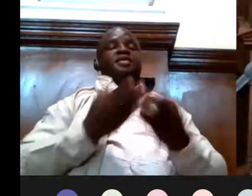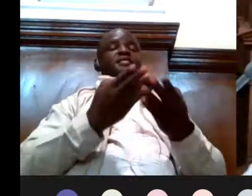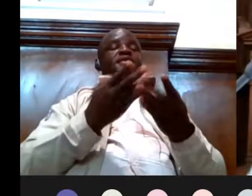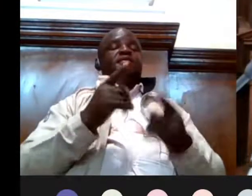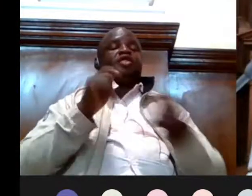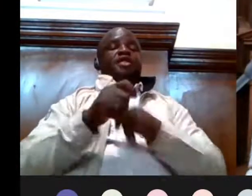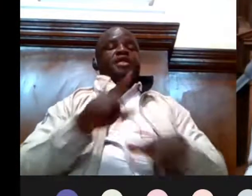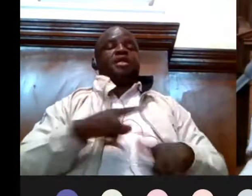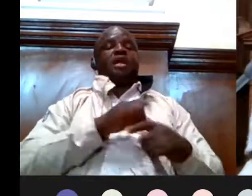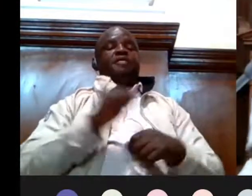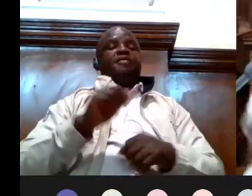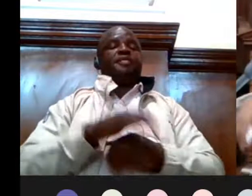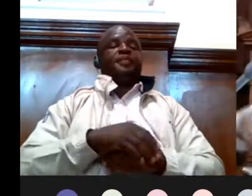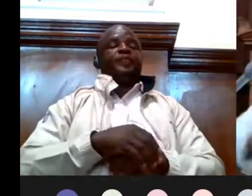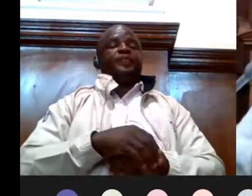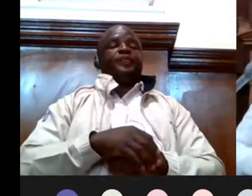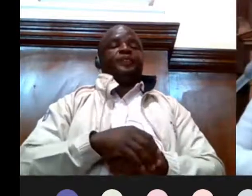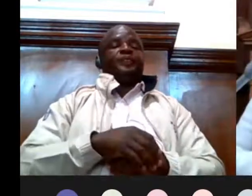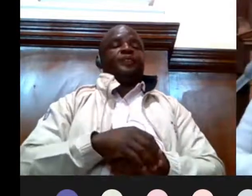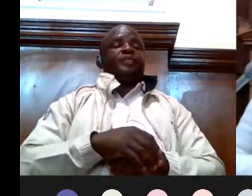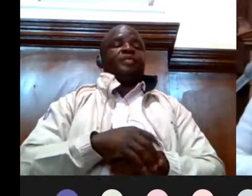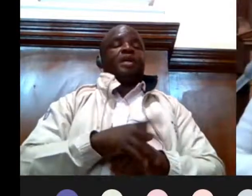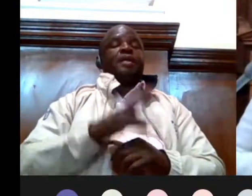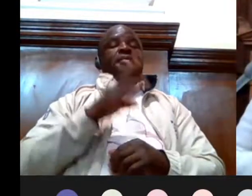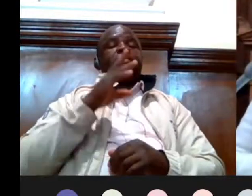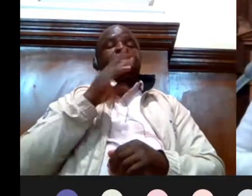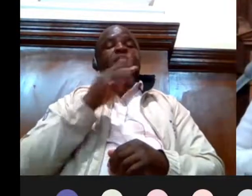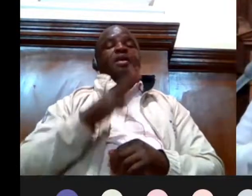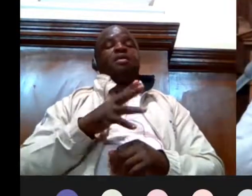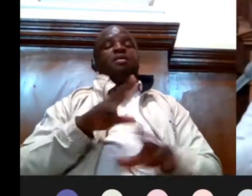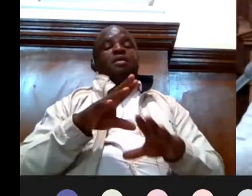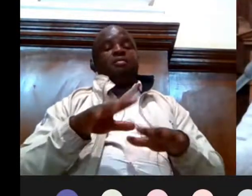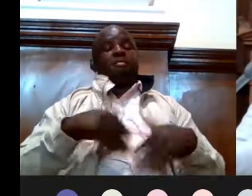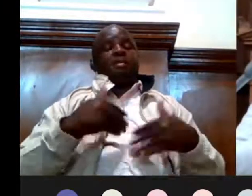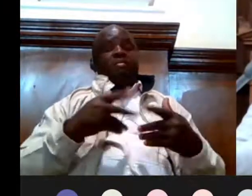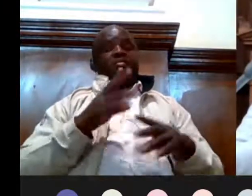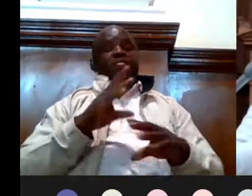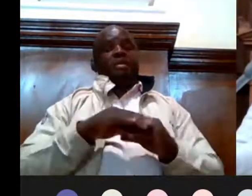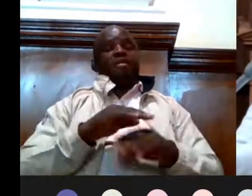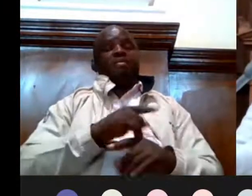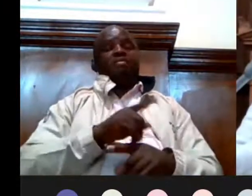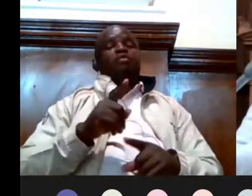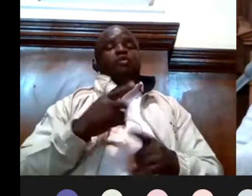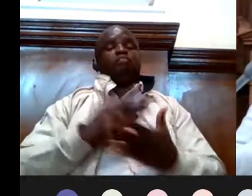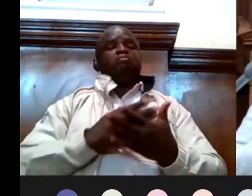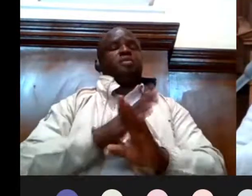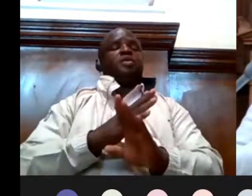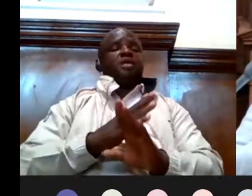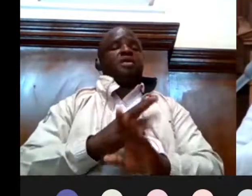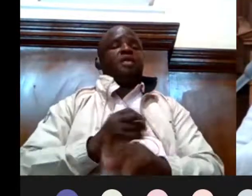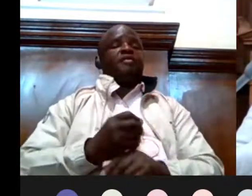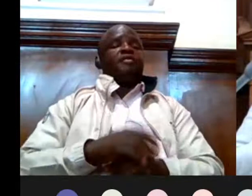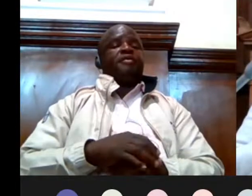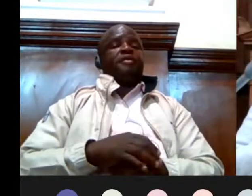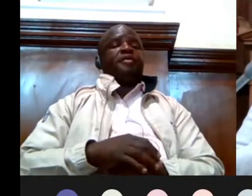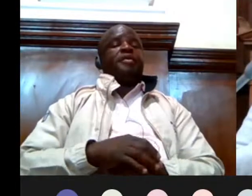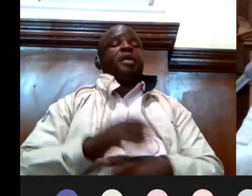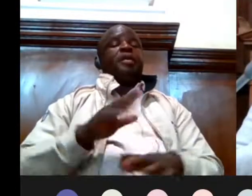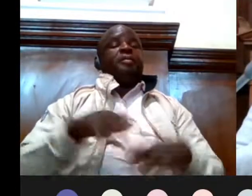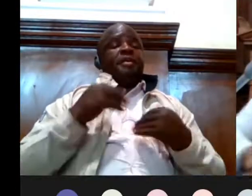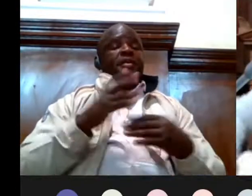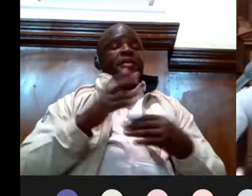decent life. Speaker, members of this legislature protect them. Members of